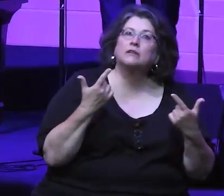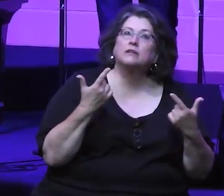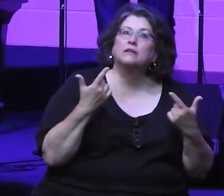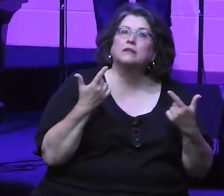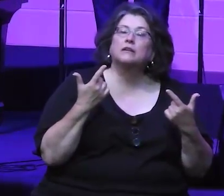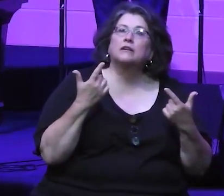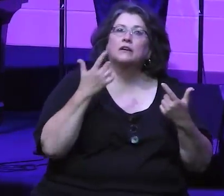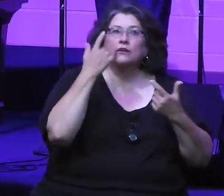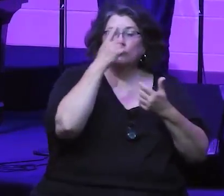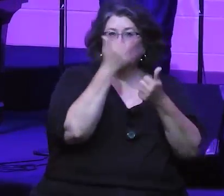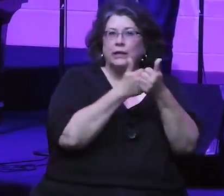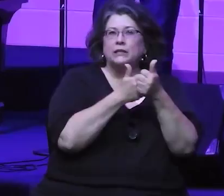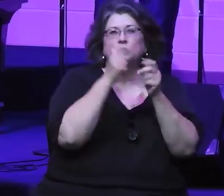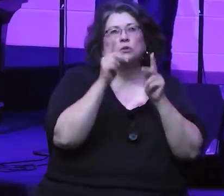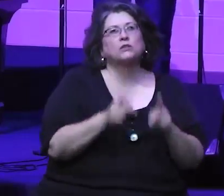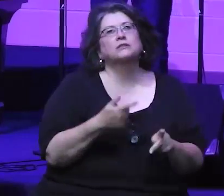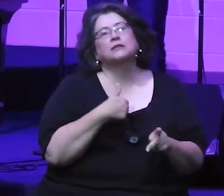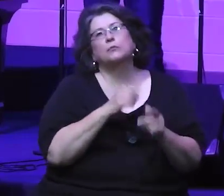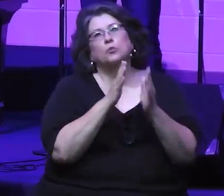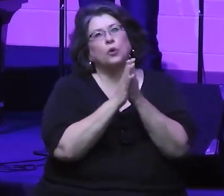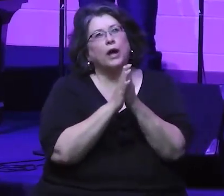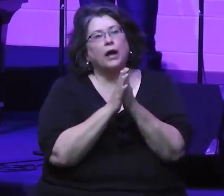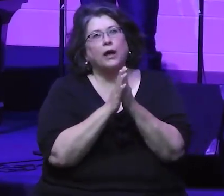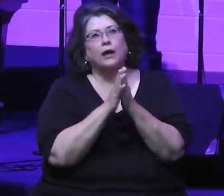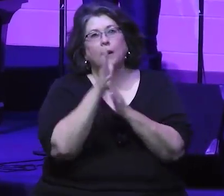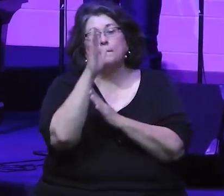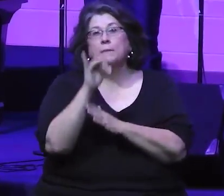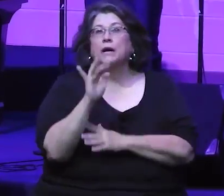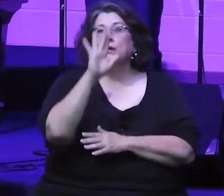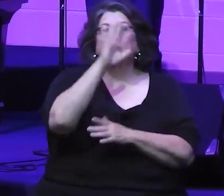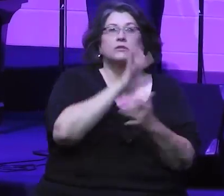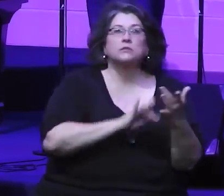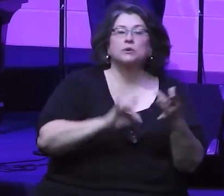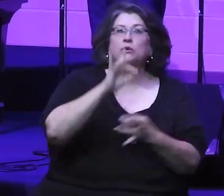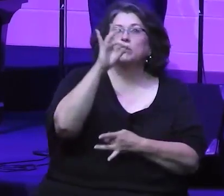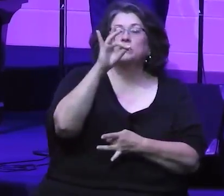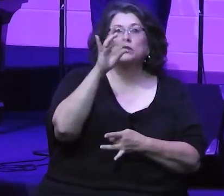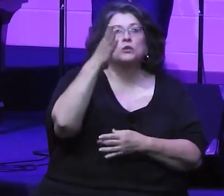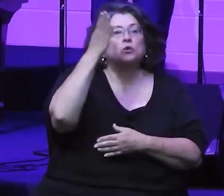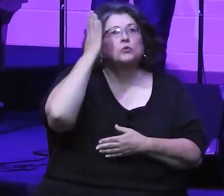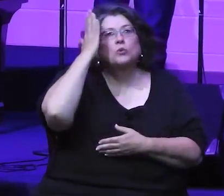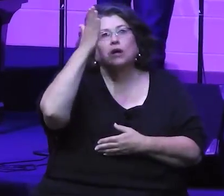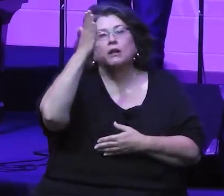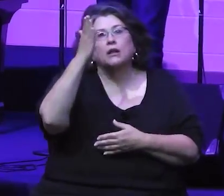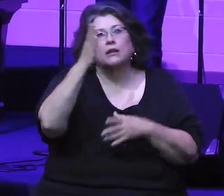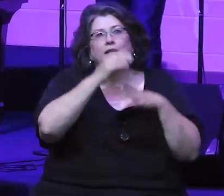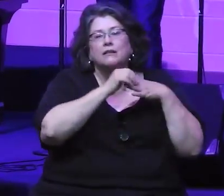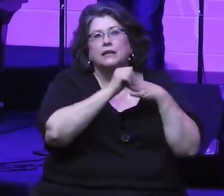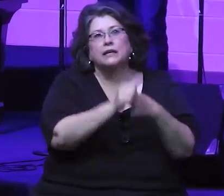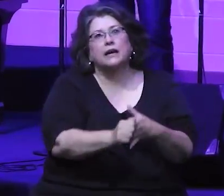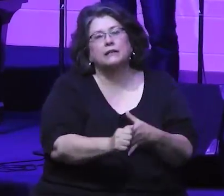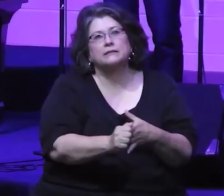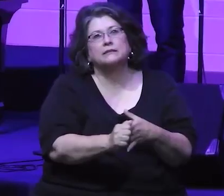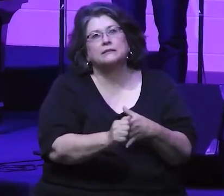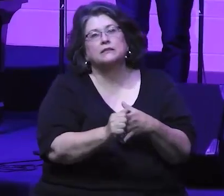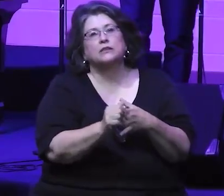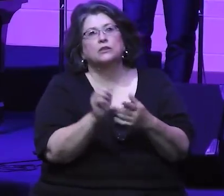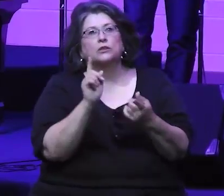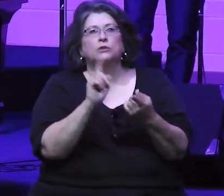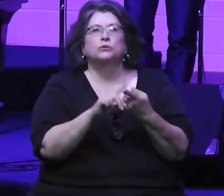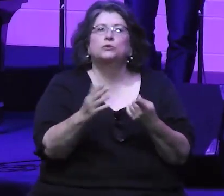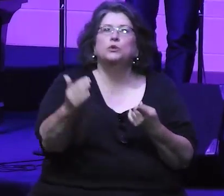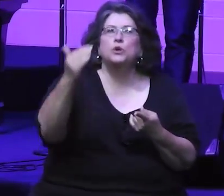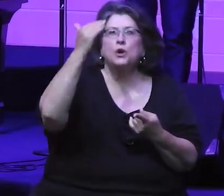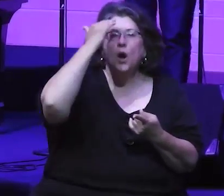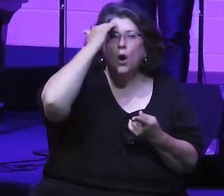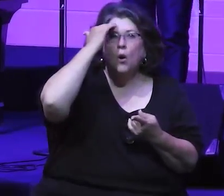For each one of us, I pray that just by your Spirit you would be leading us towards knowing and discerning who